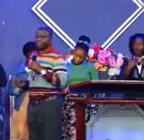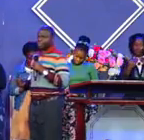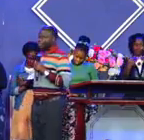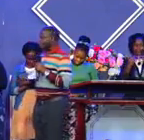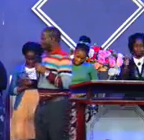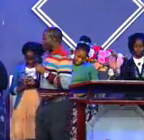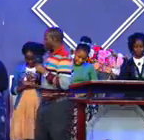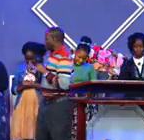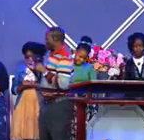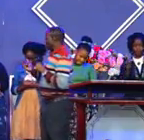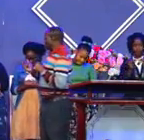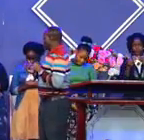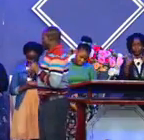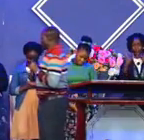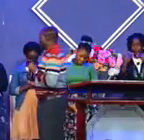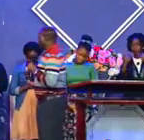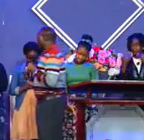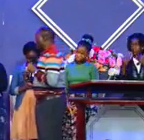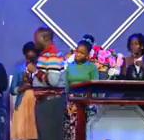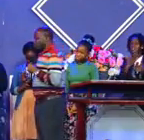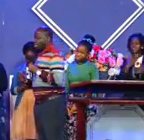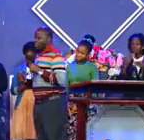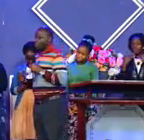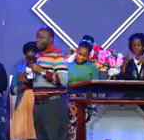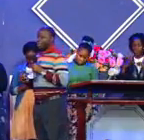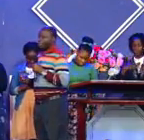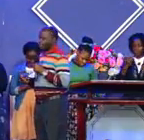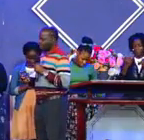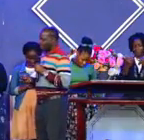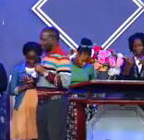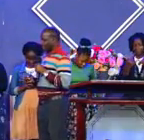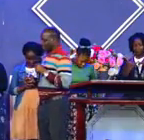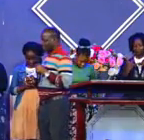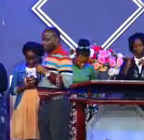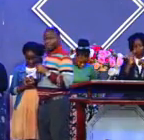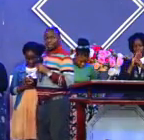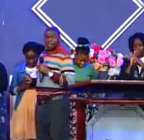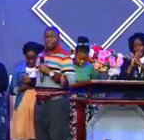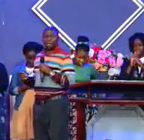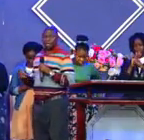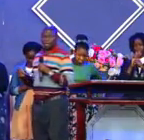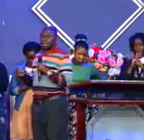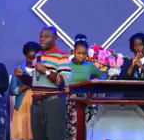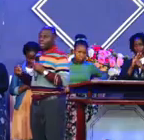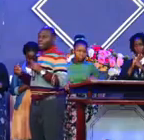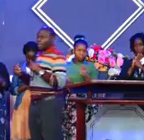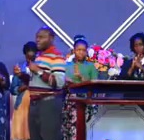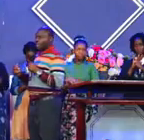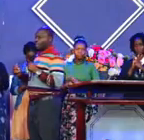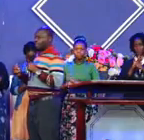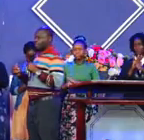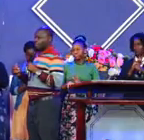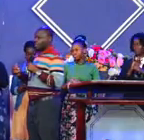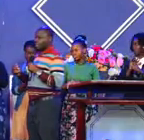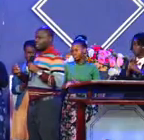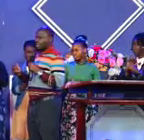Let me wind up by saying thanks. I want to thank my wife.